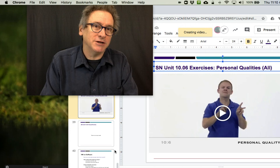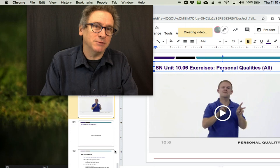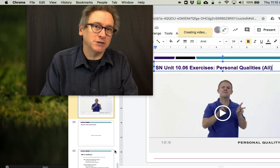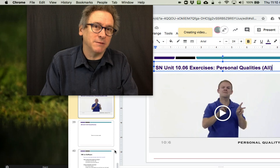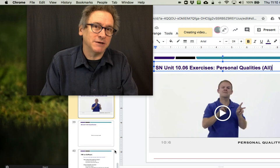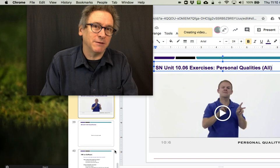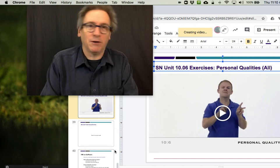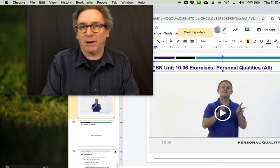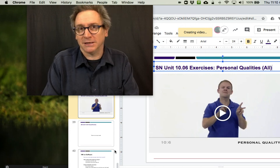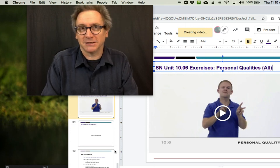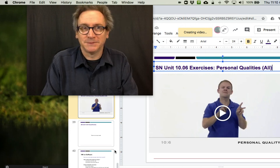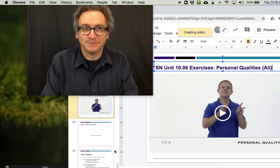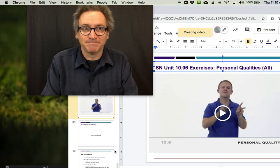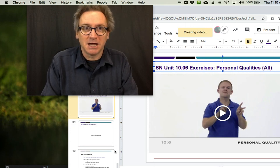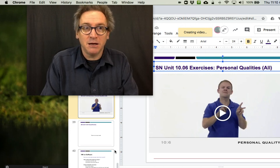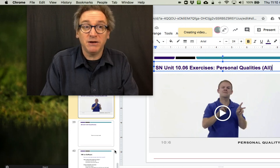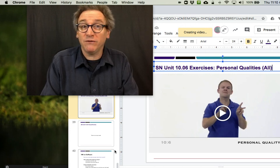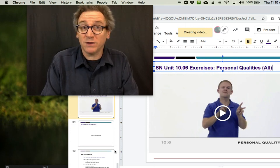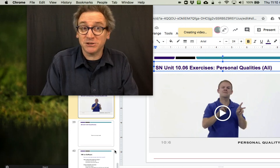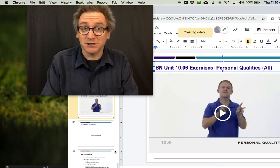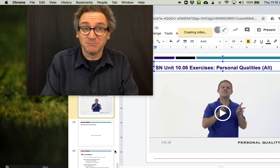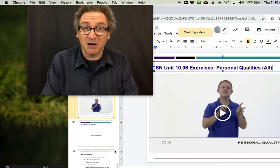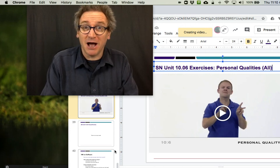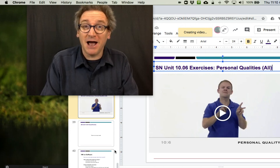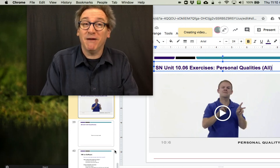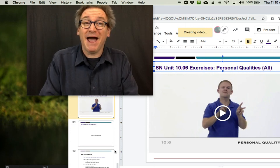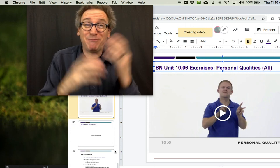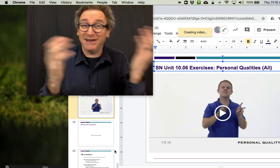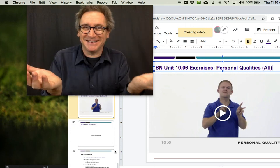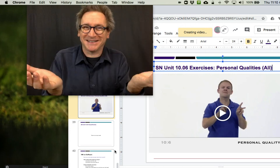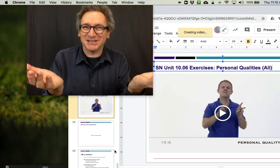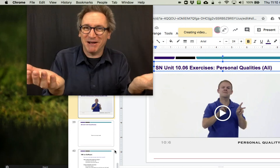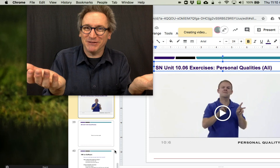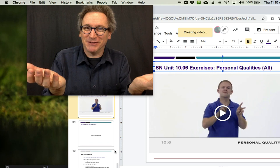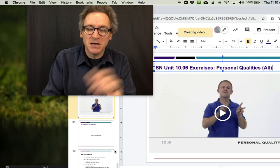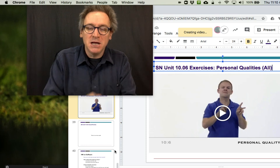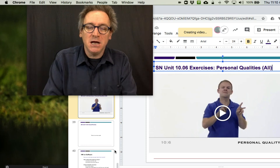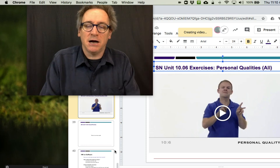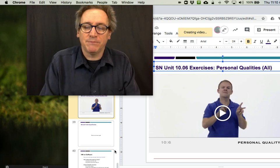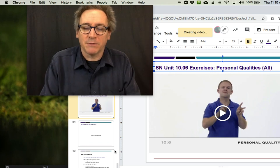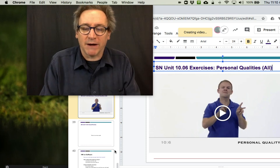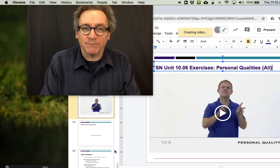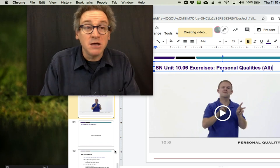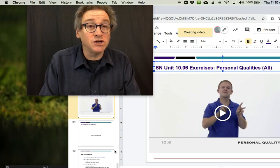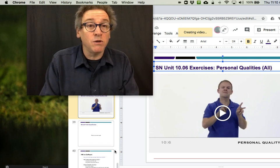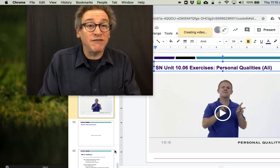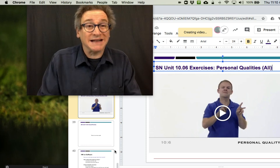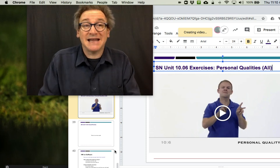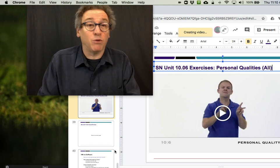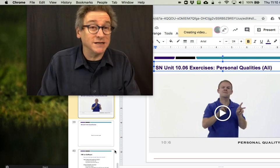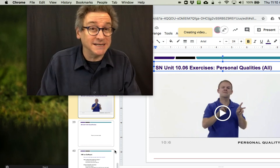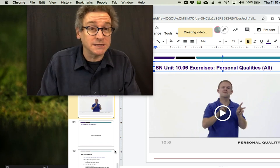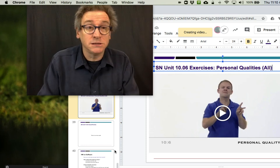not add too much commentary about politics. But if you have questions, I'm happy to discuss my views. All right, so